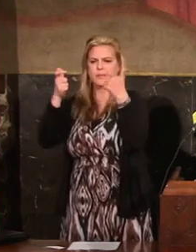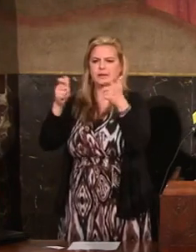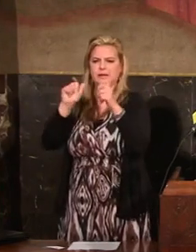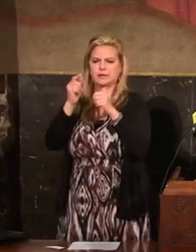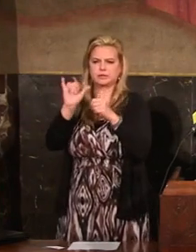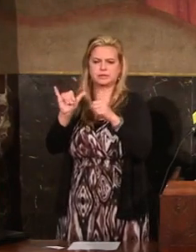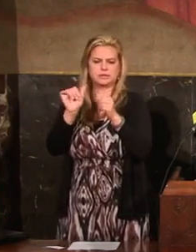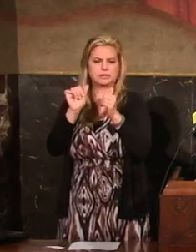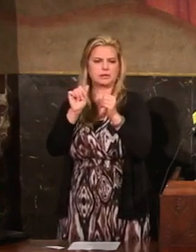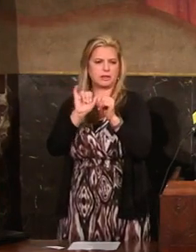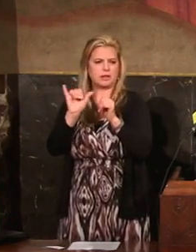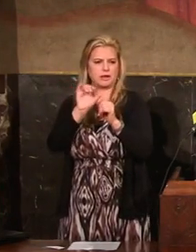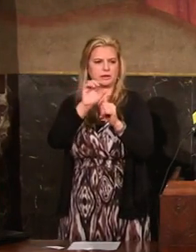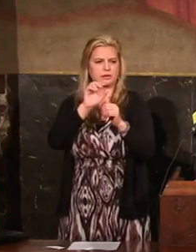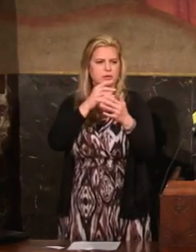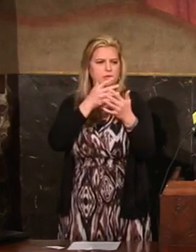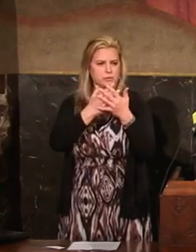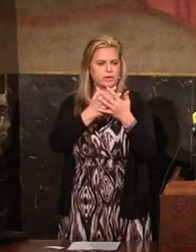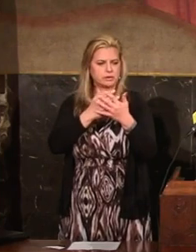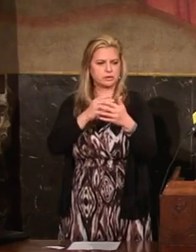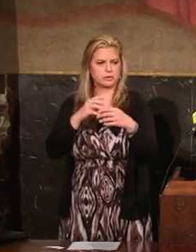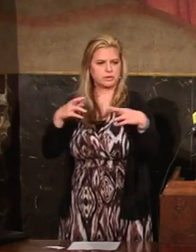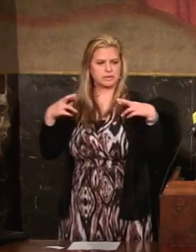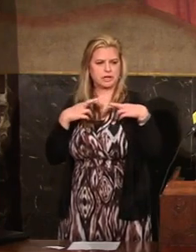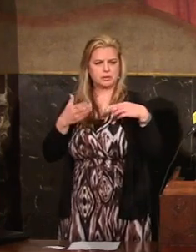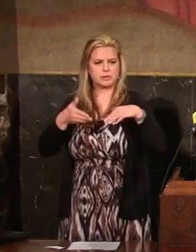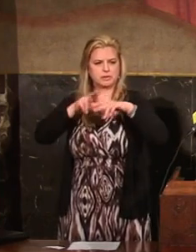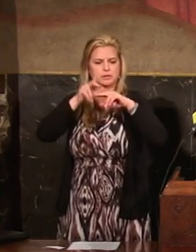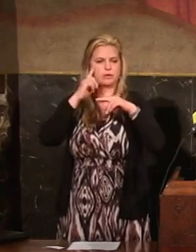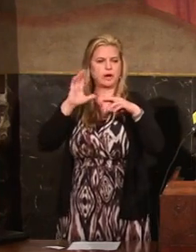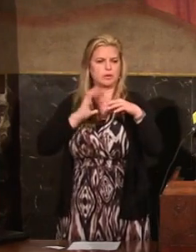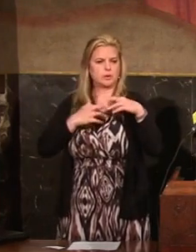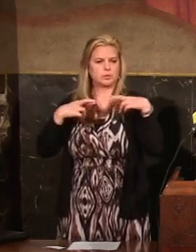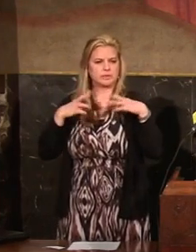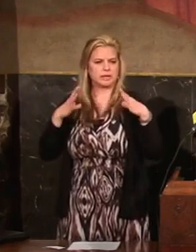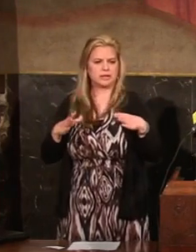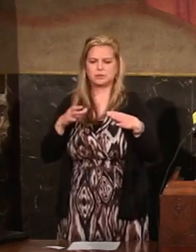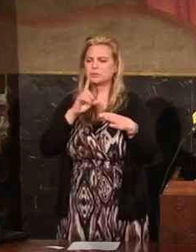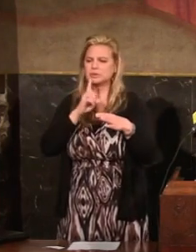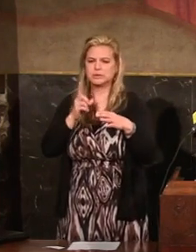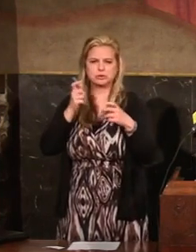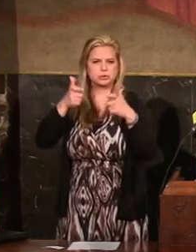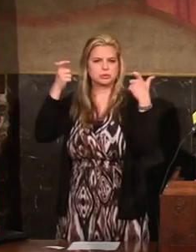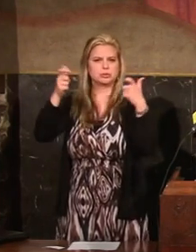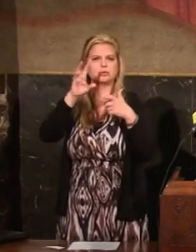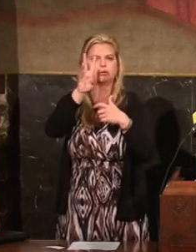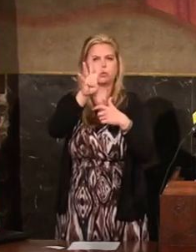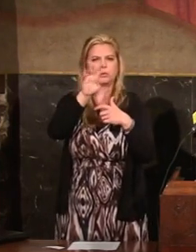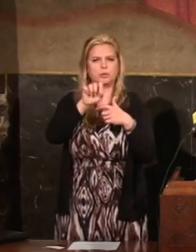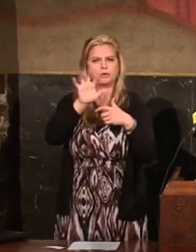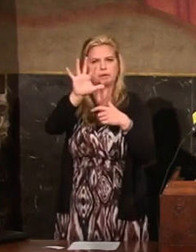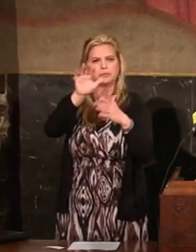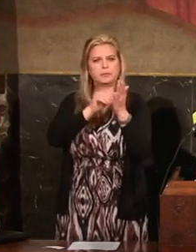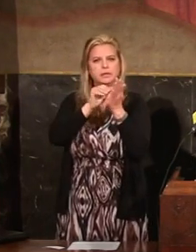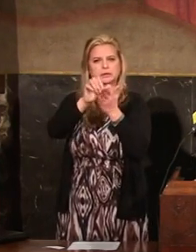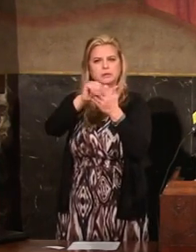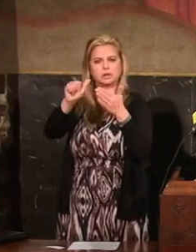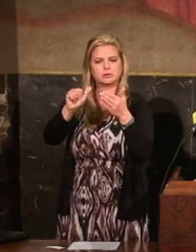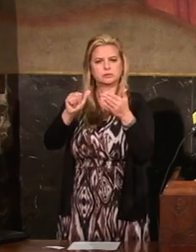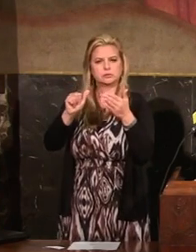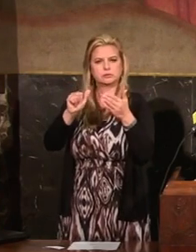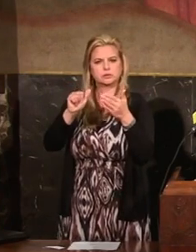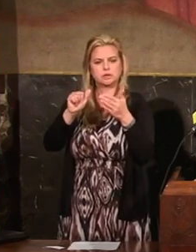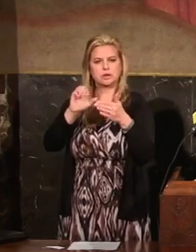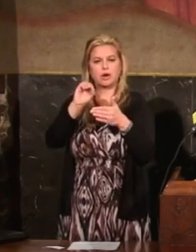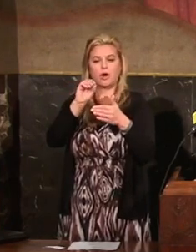corrections, a retirement increase for our retirees is huge. It's like $4.5 million. But when you,